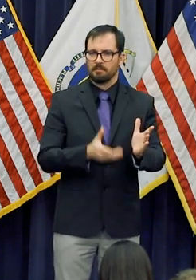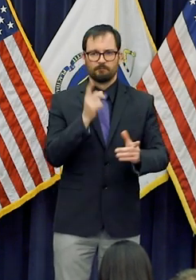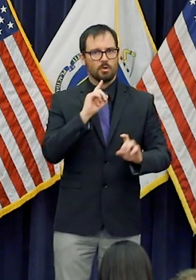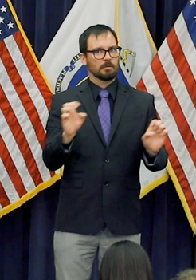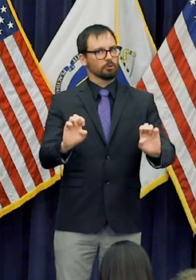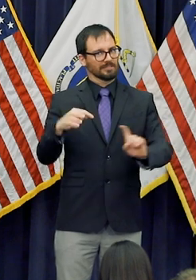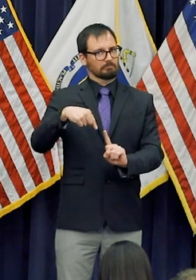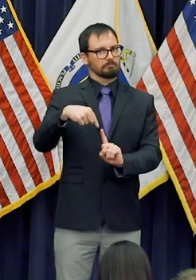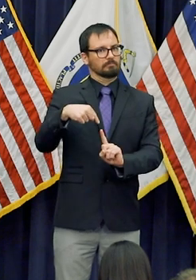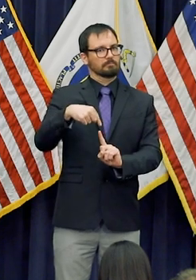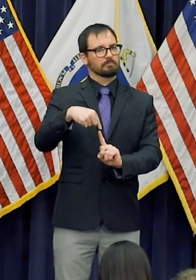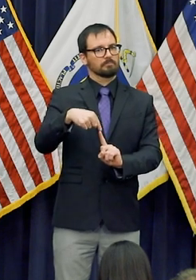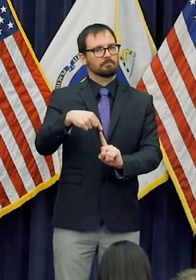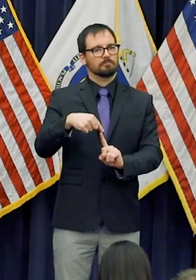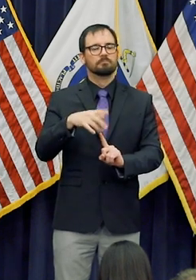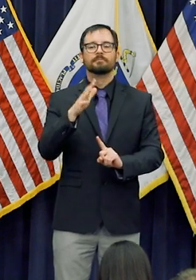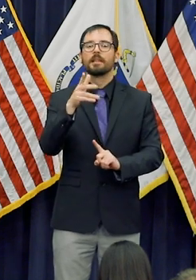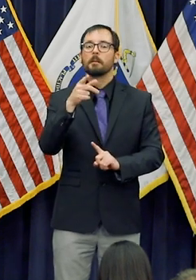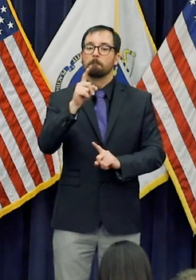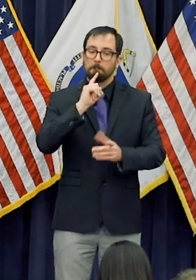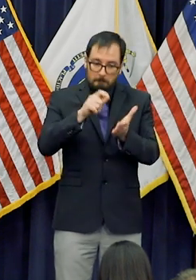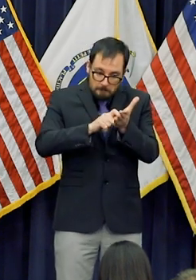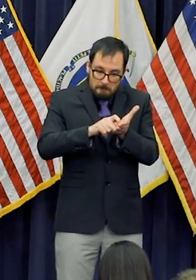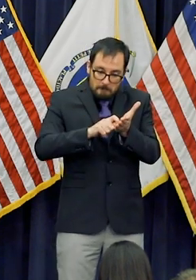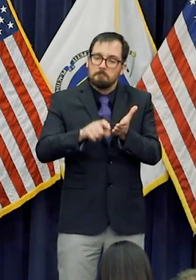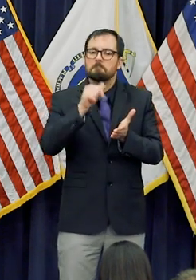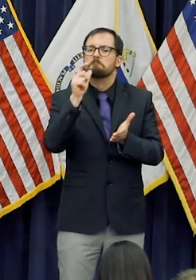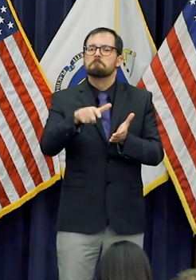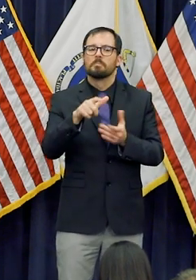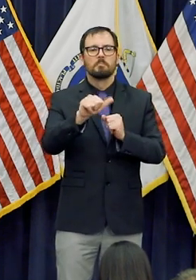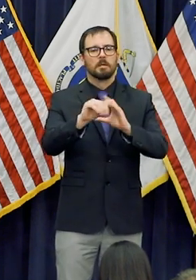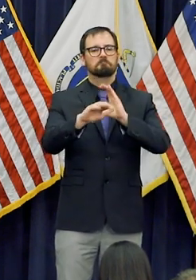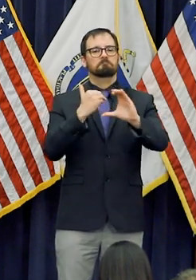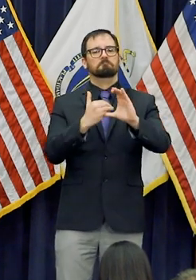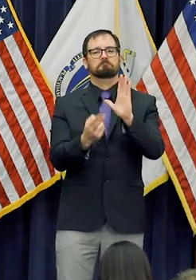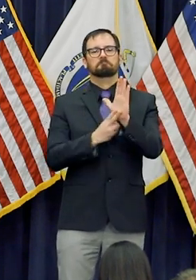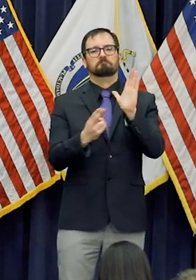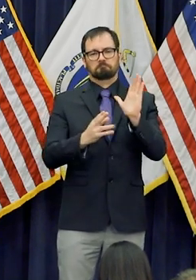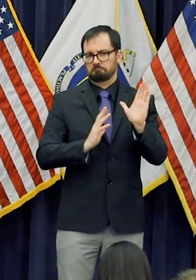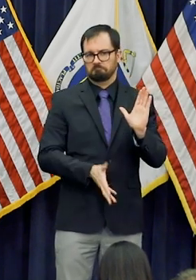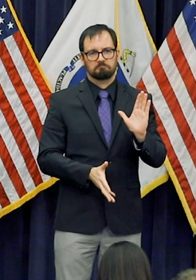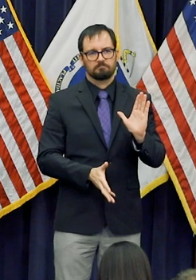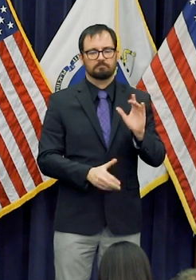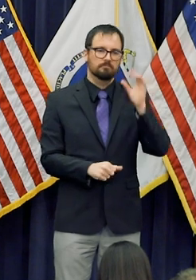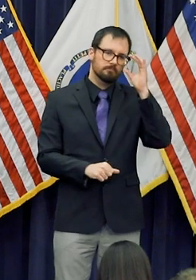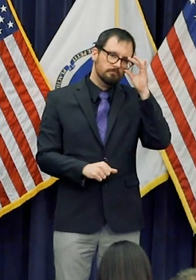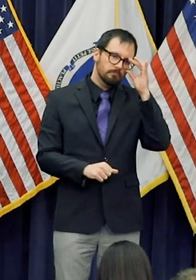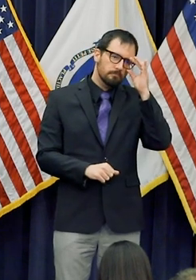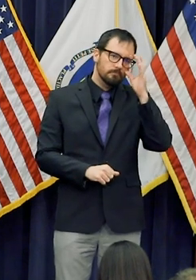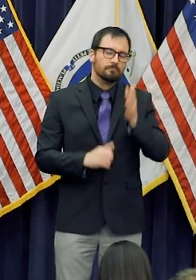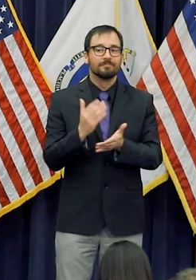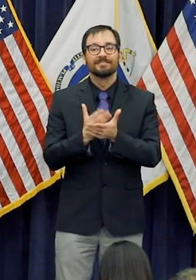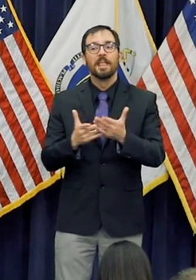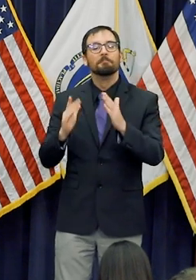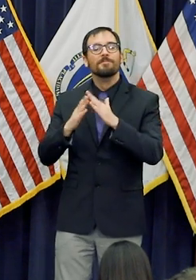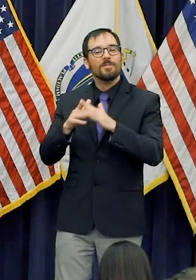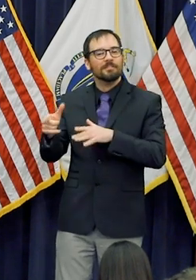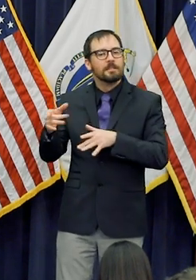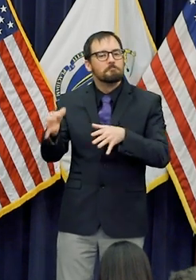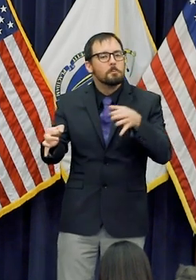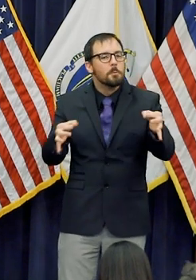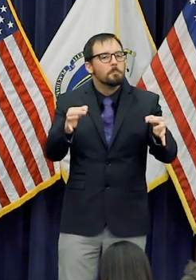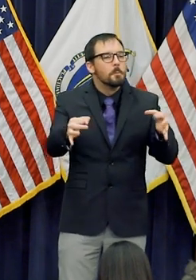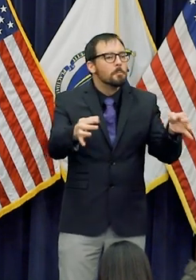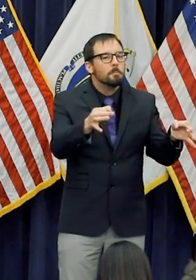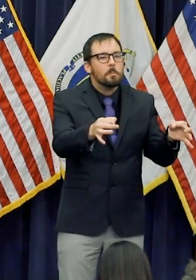But we had only addressed 49% of the population. The towns that are not a big city or a health district are now joined into